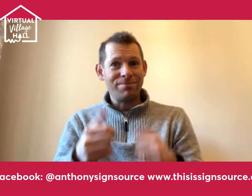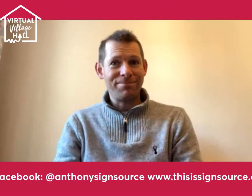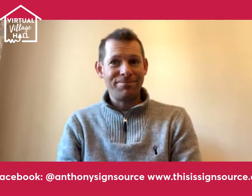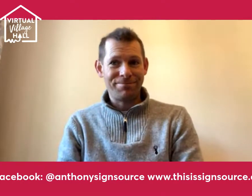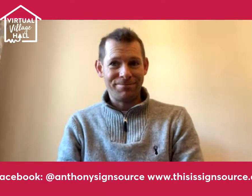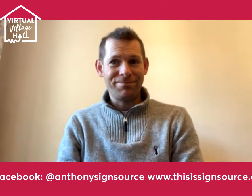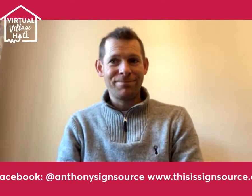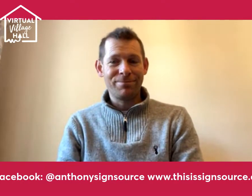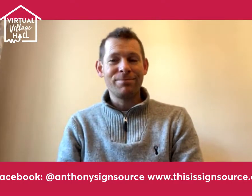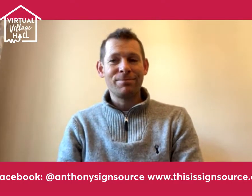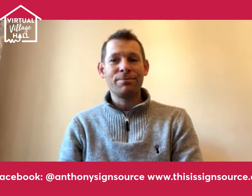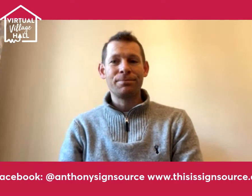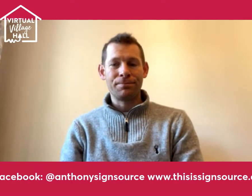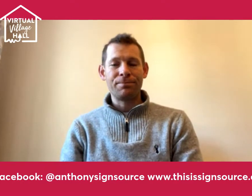Okay, good.